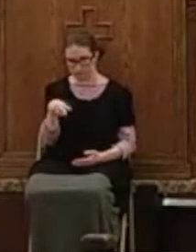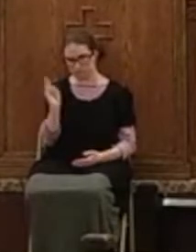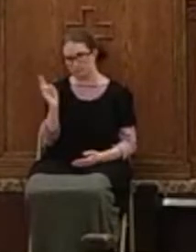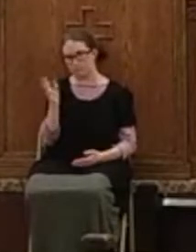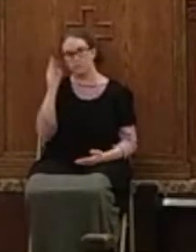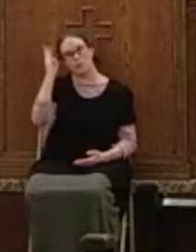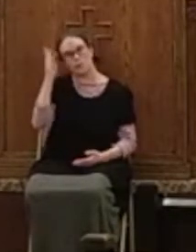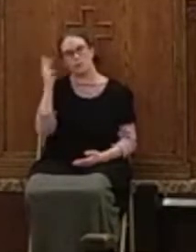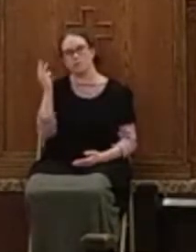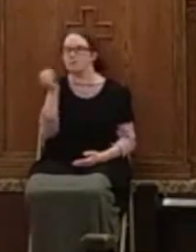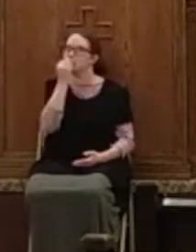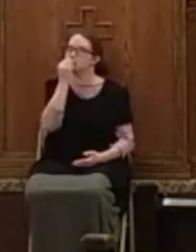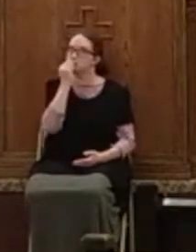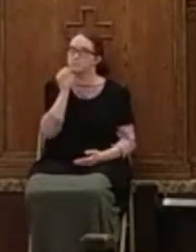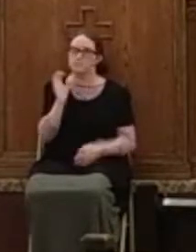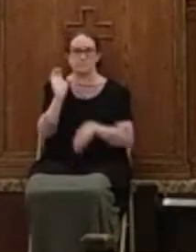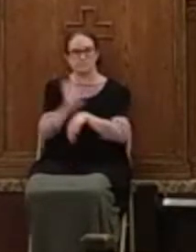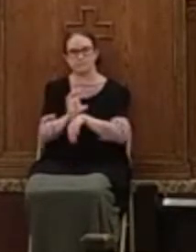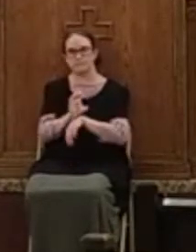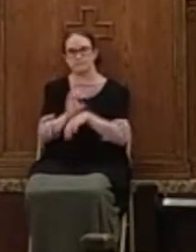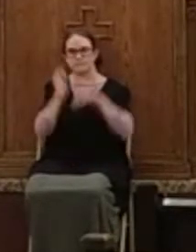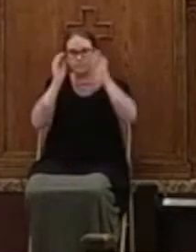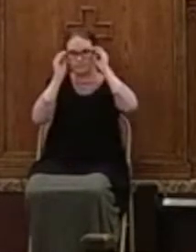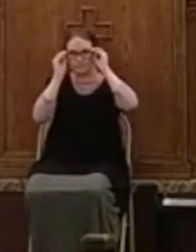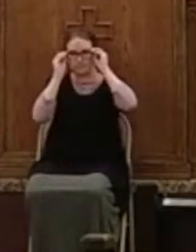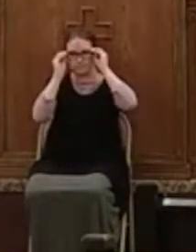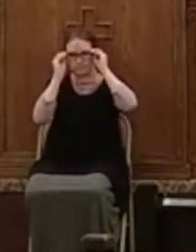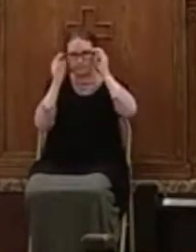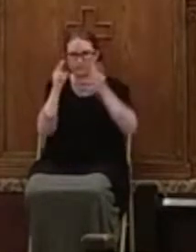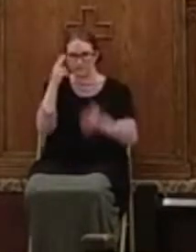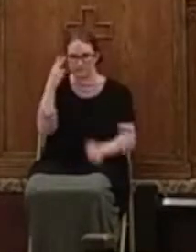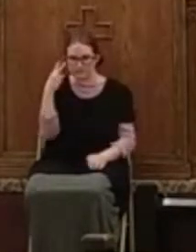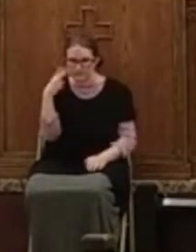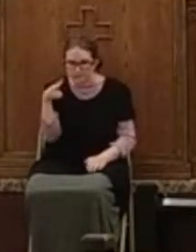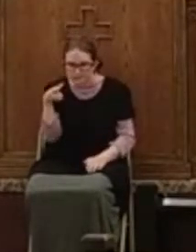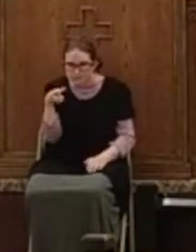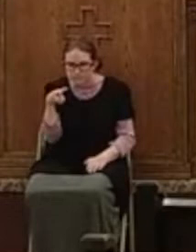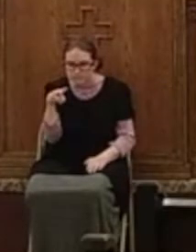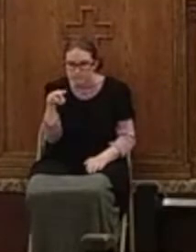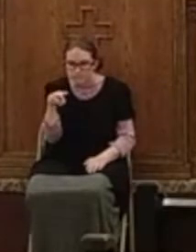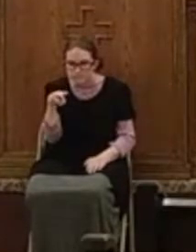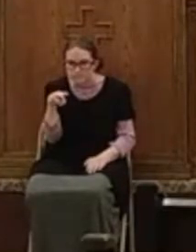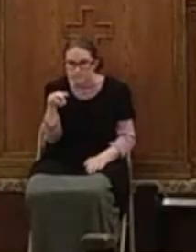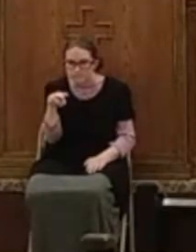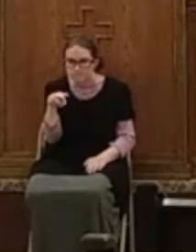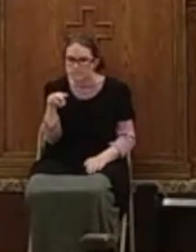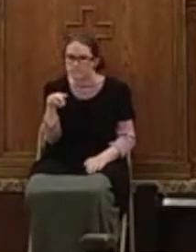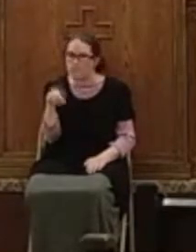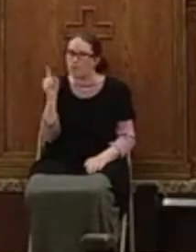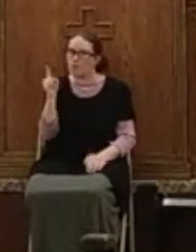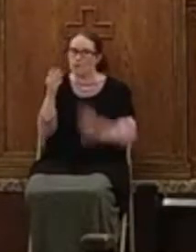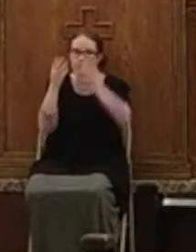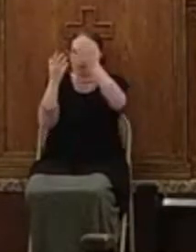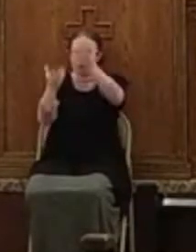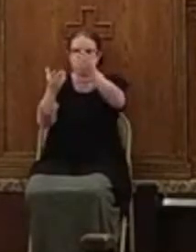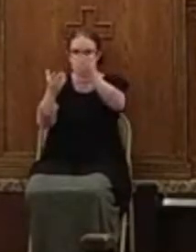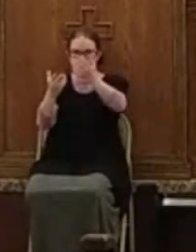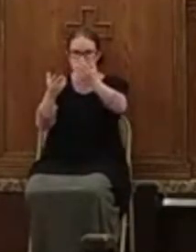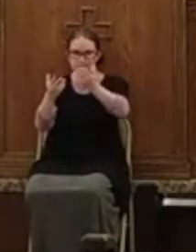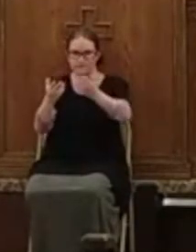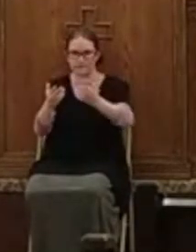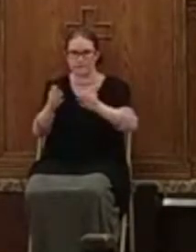and wonder what you're going to eat after church. Amen. You got to see this. Amen. For by one offering he